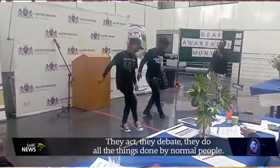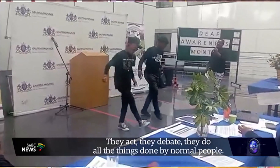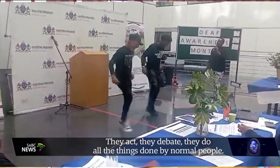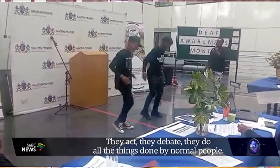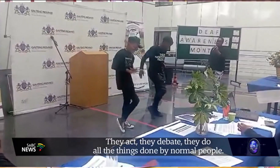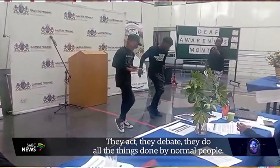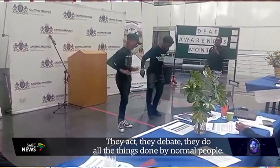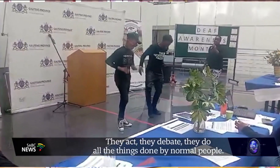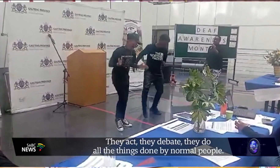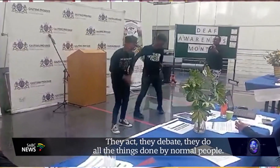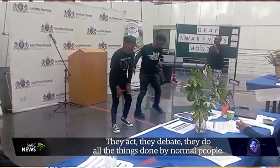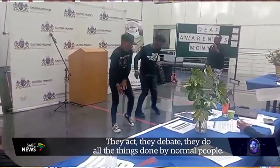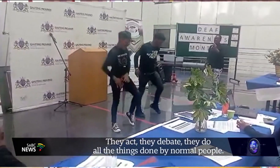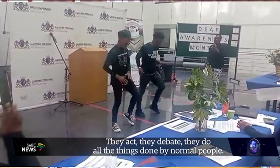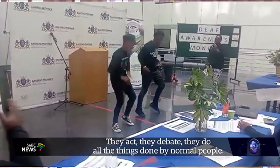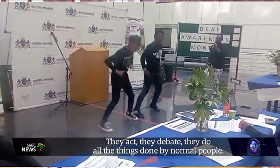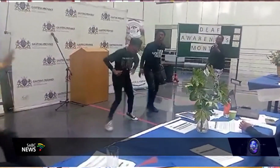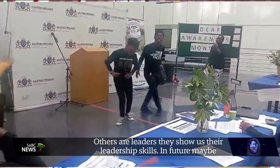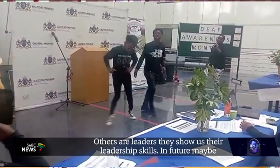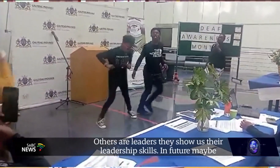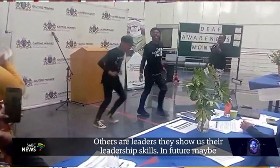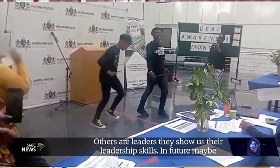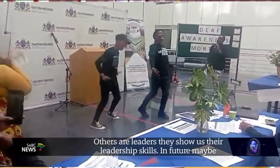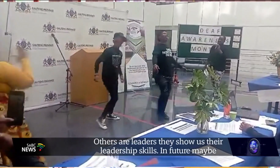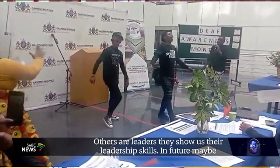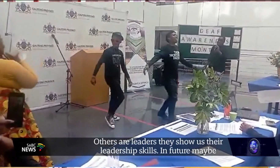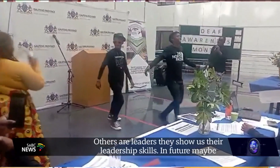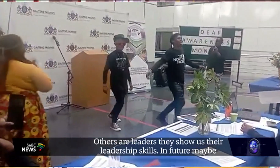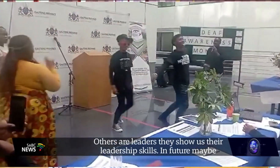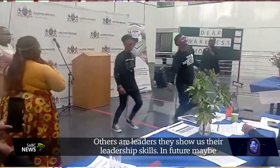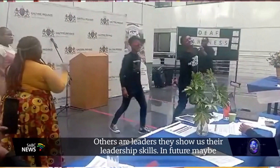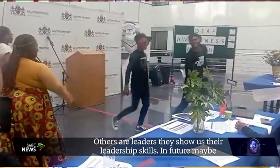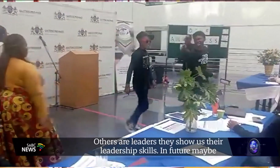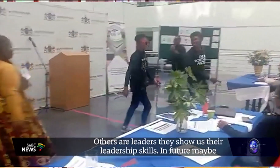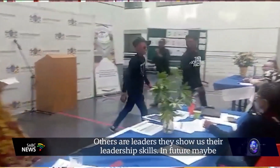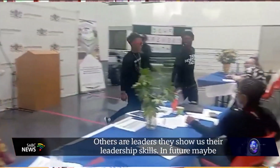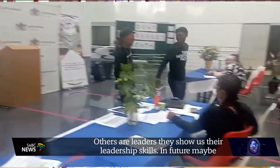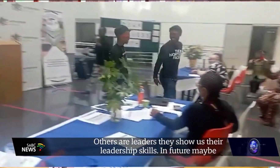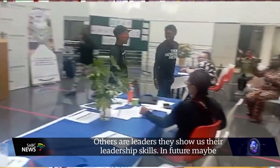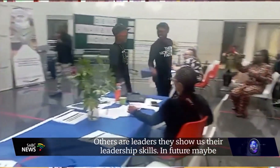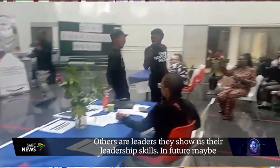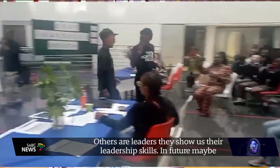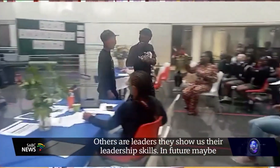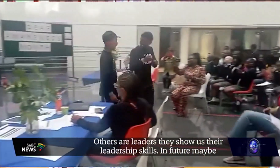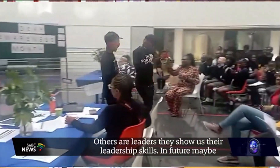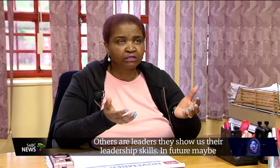things, ezenziwa ngabanye abantwana. Others are leaders. They show us their leadership